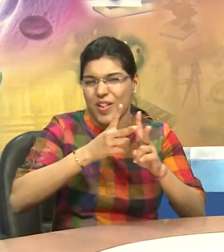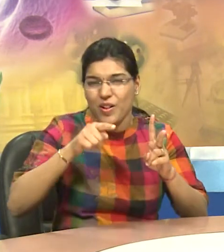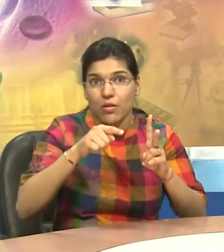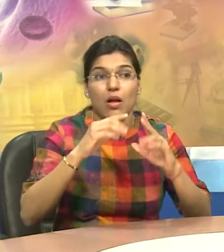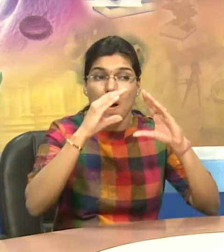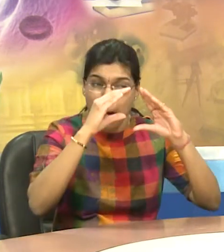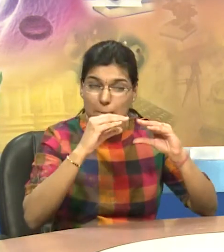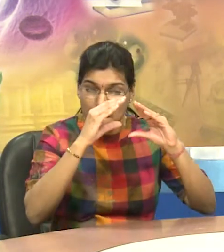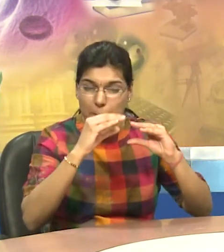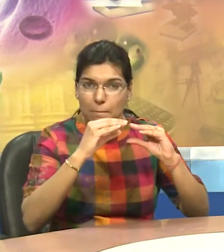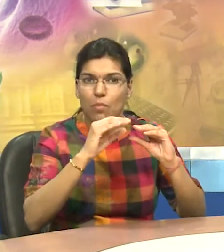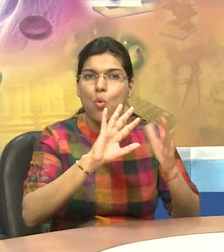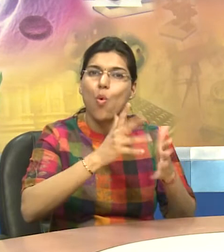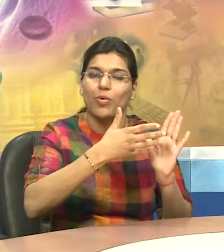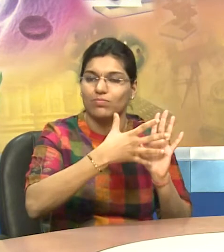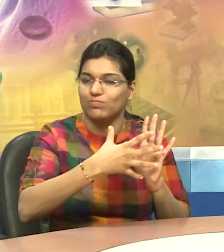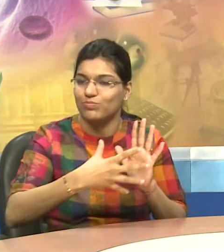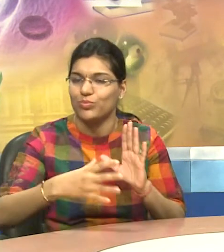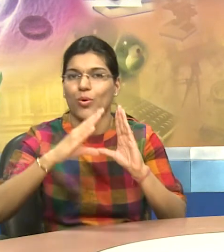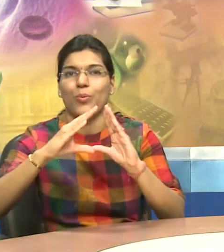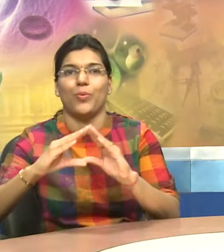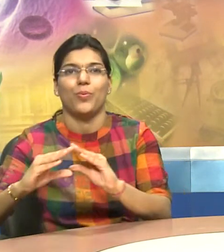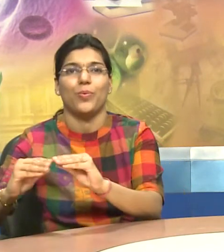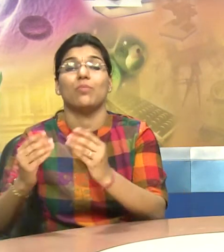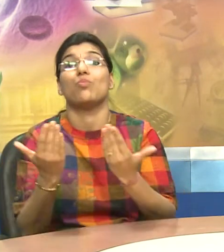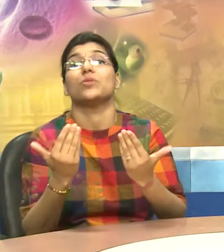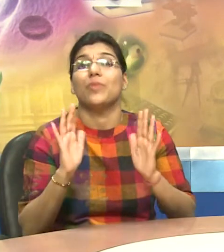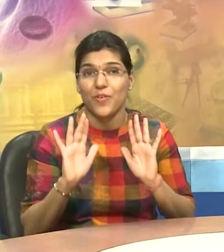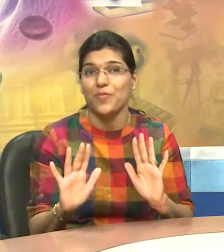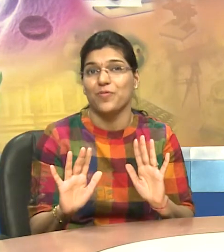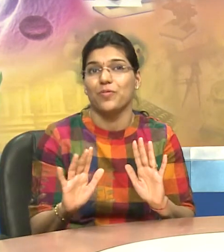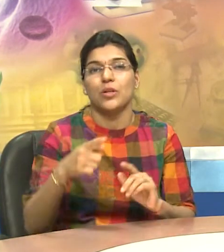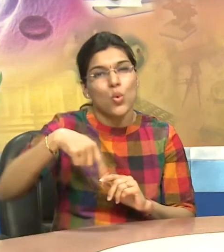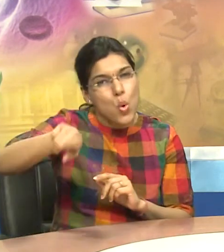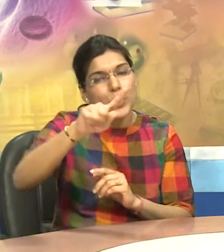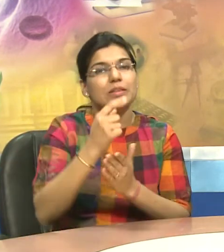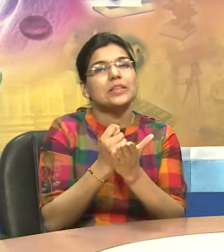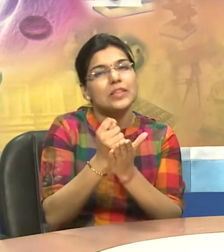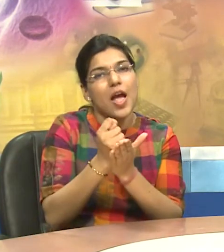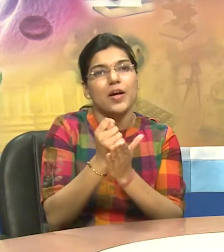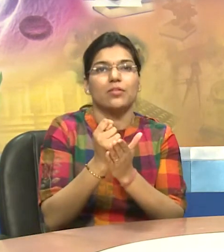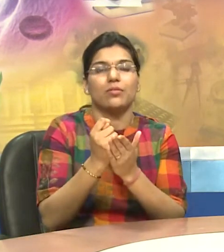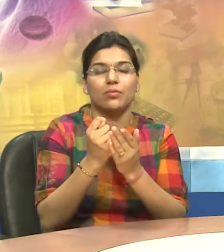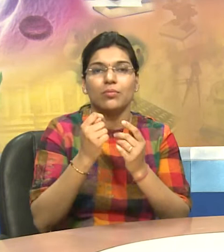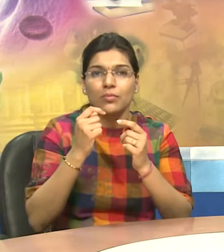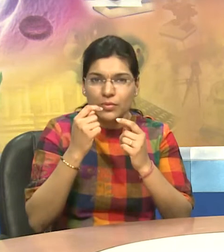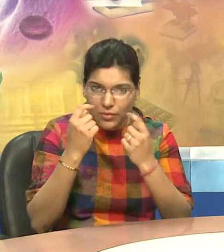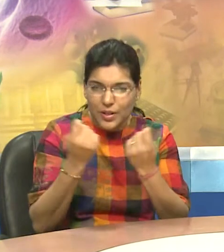use less volume of TV, in class we can talk less. There are possibility, it